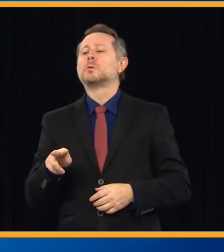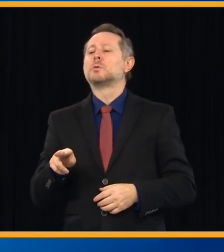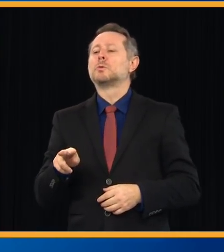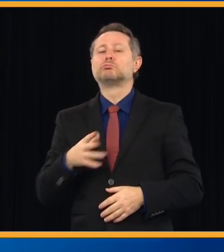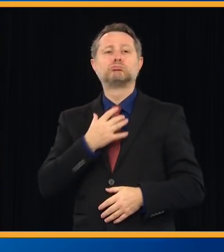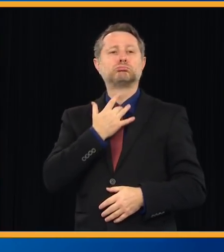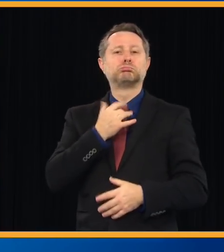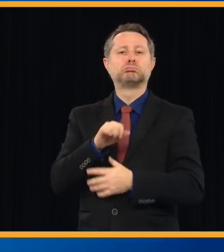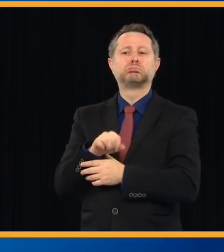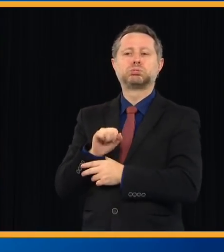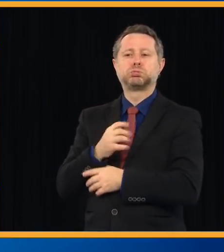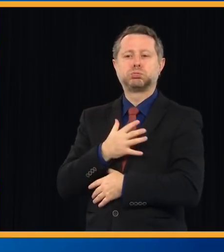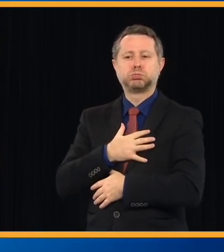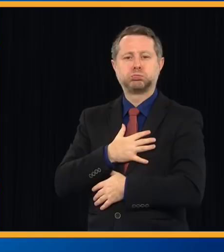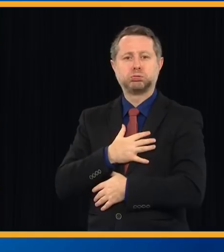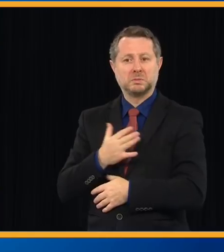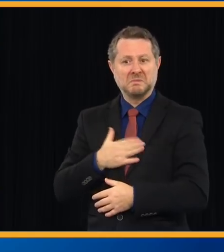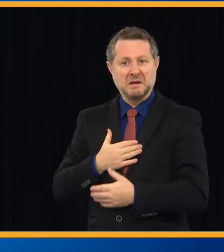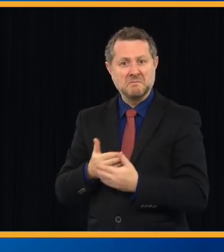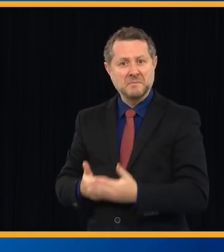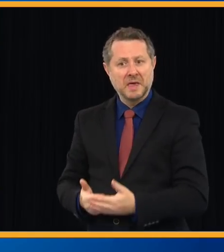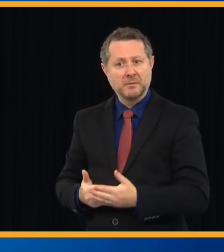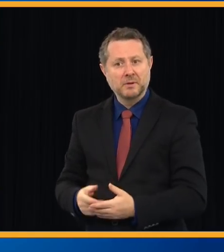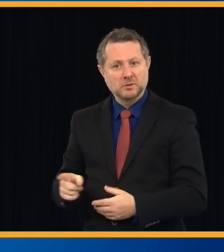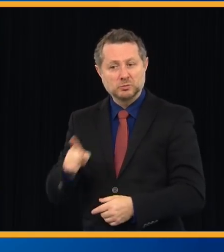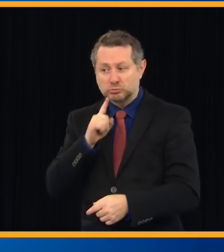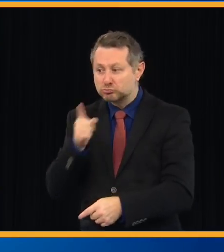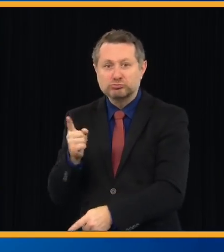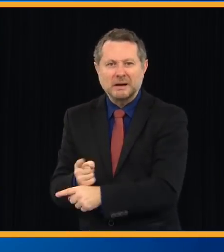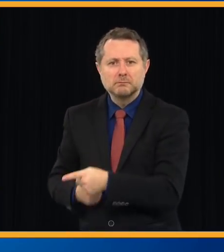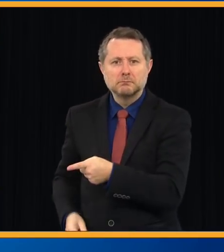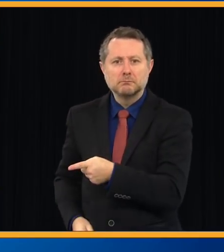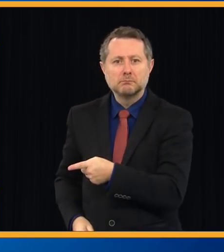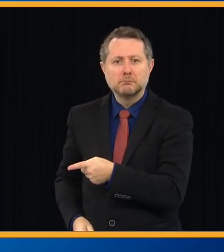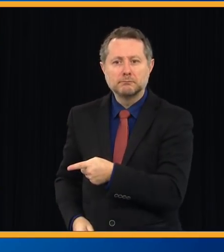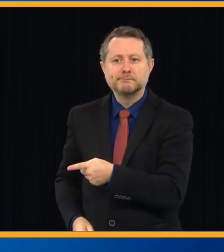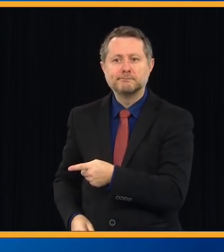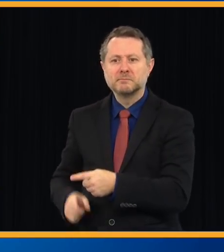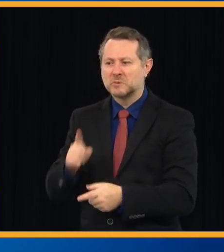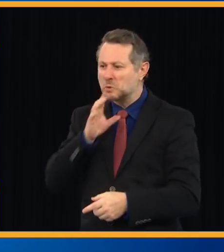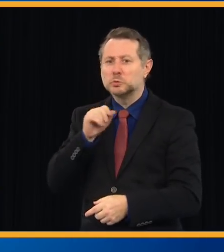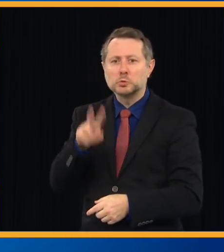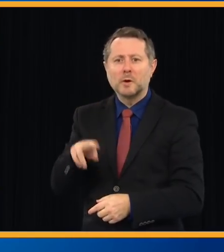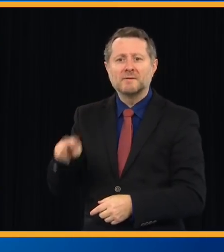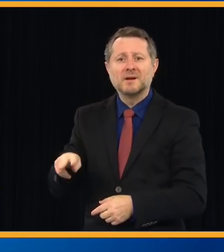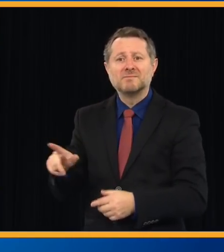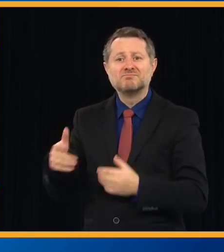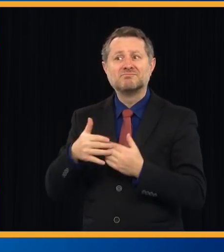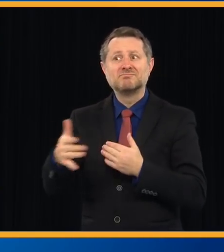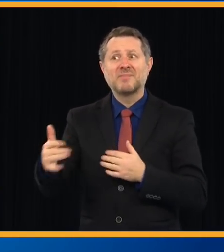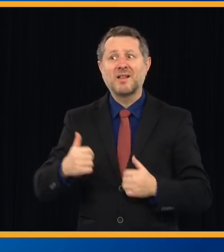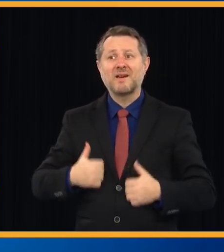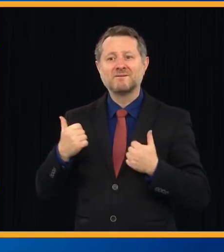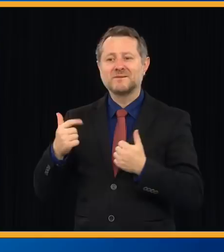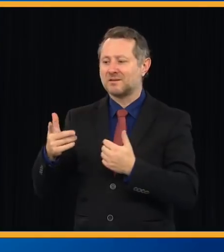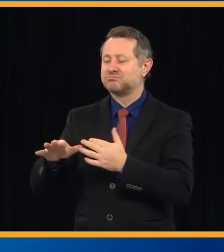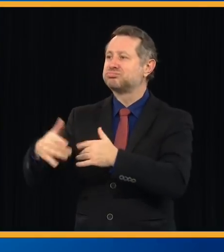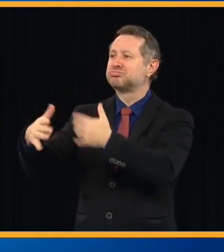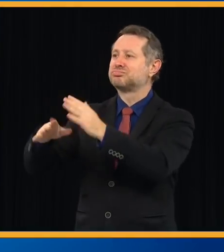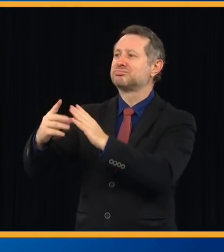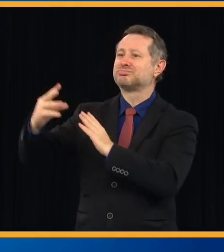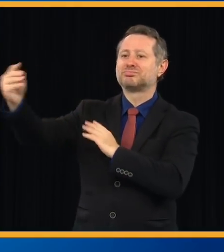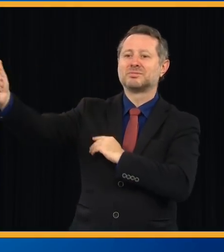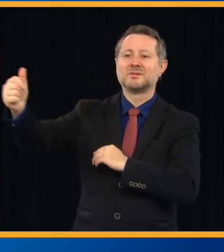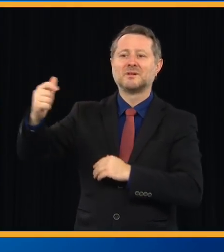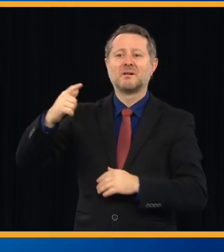my baby. But you know what? That's probably right. You know, she's 22. She's going to go off, do whatever she does, and then you see her at